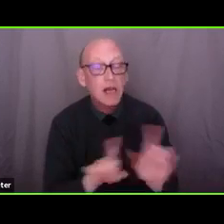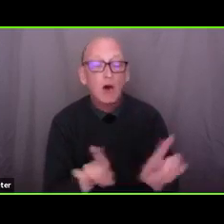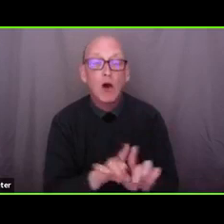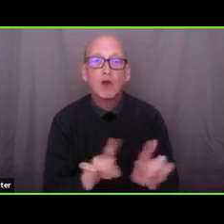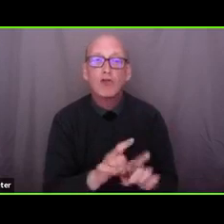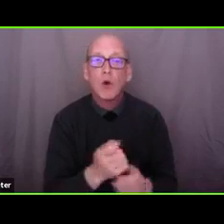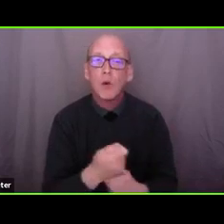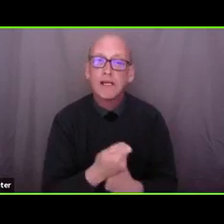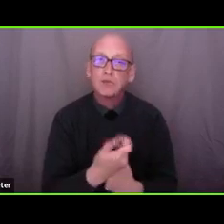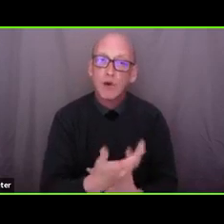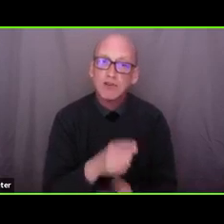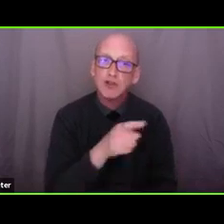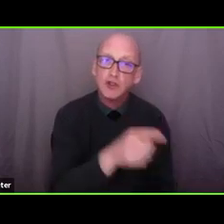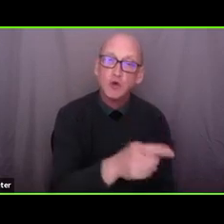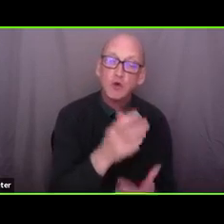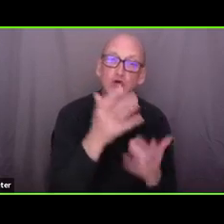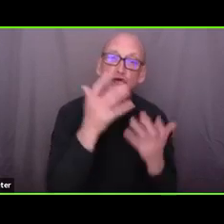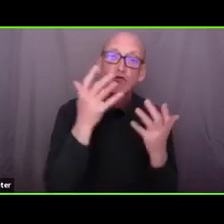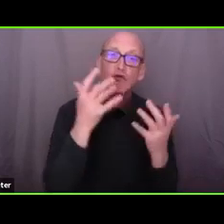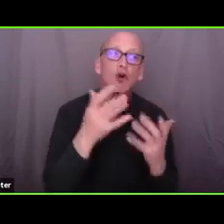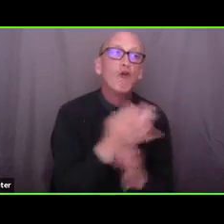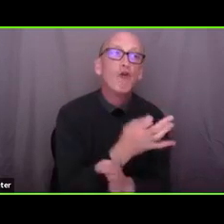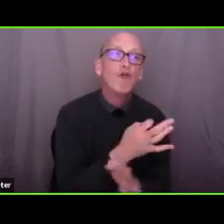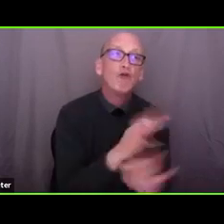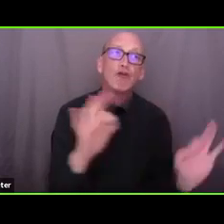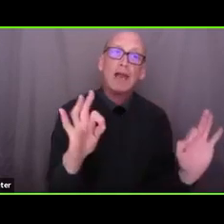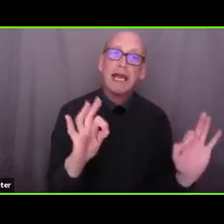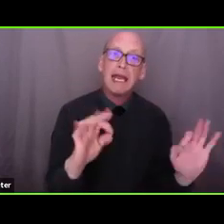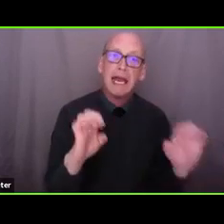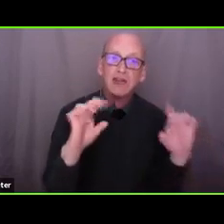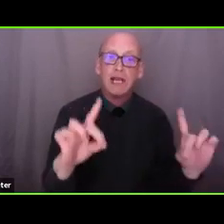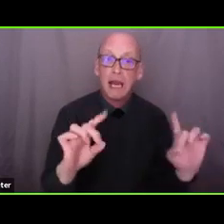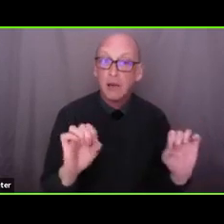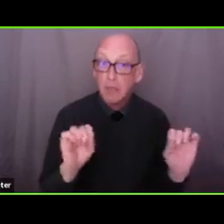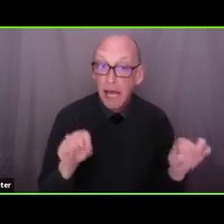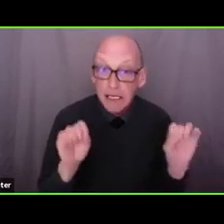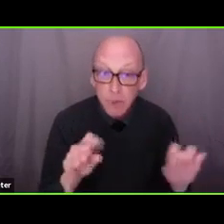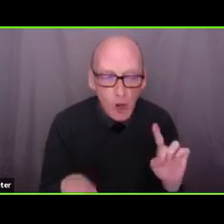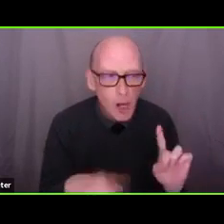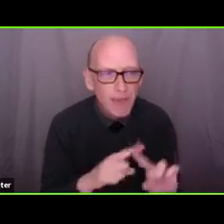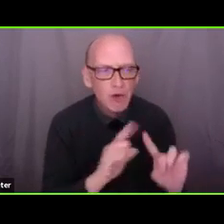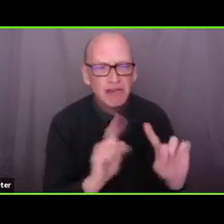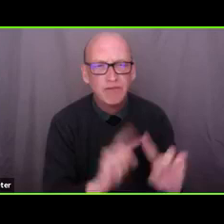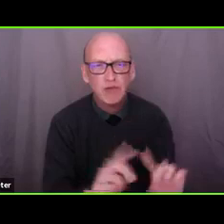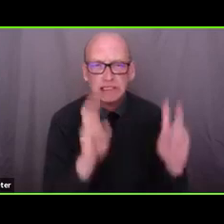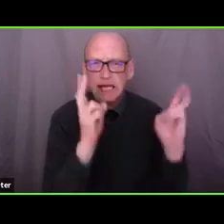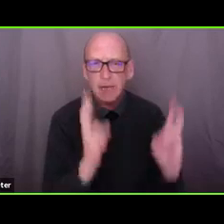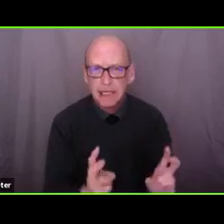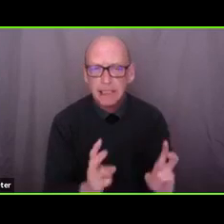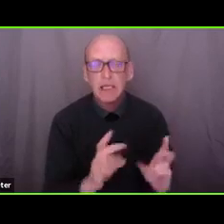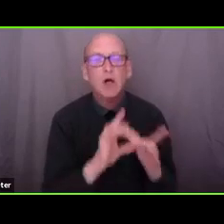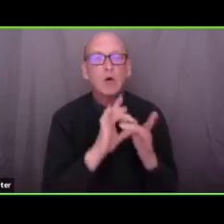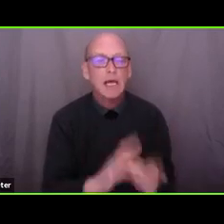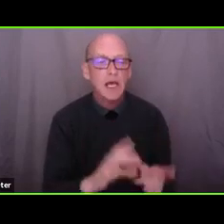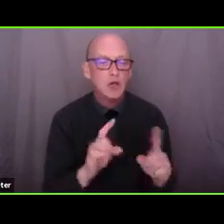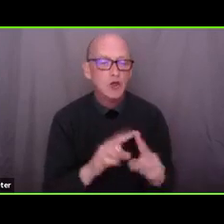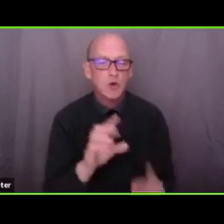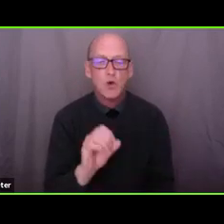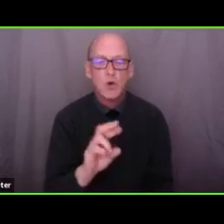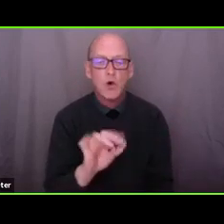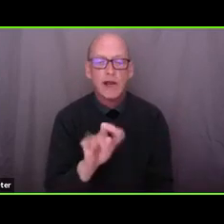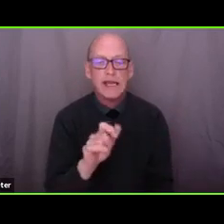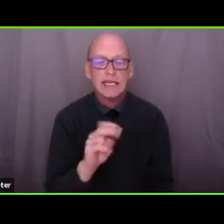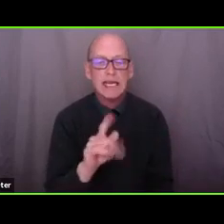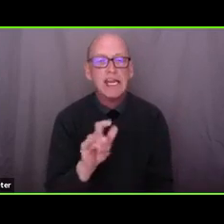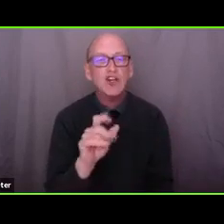that you are freely educated as much as possible on the education of orientations and things of that nature. So you won't